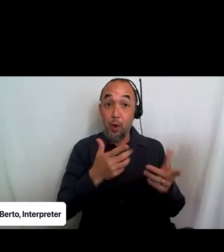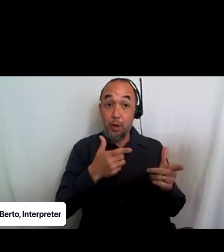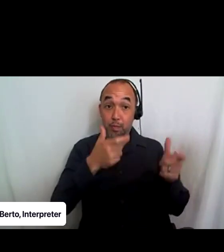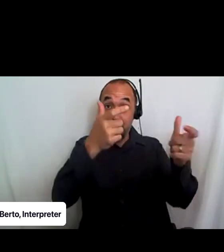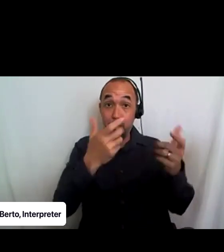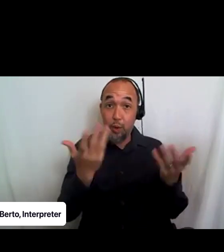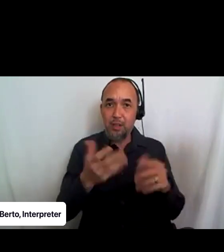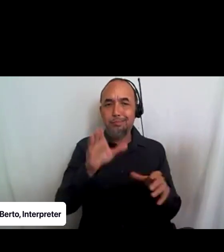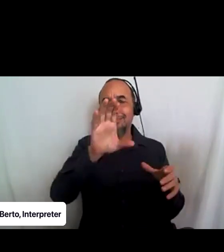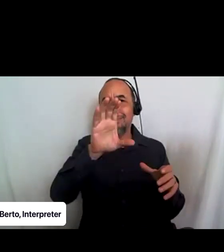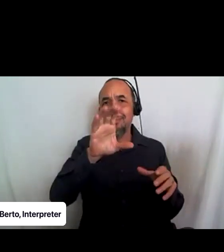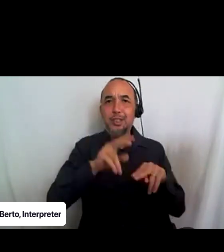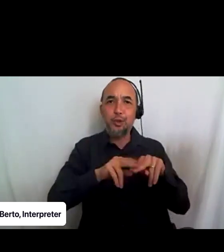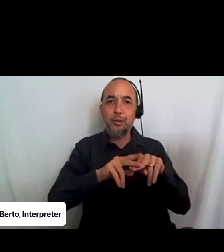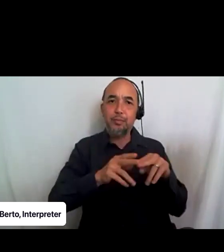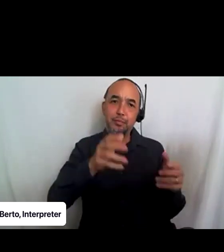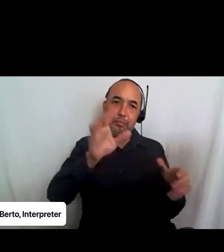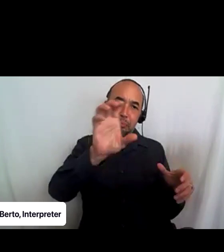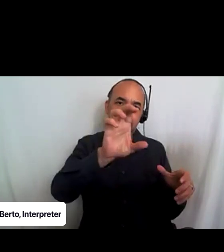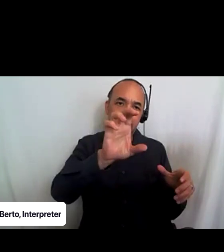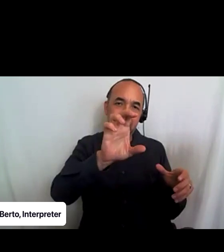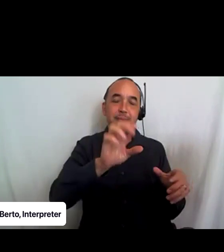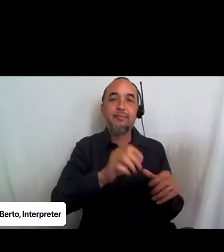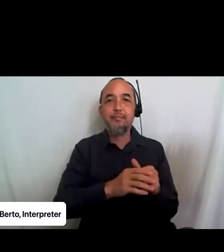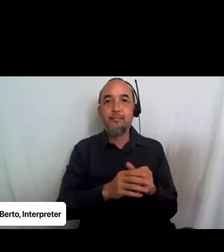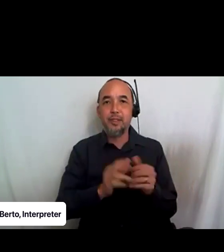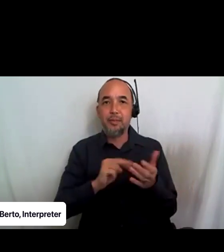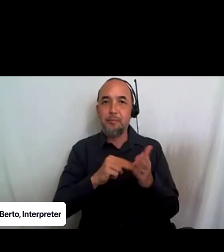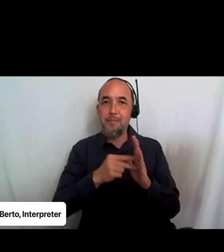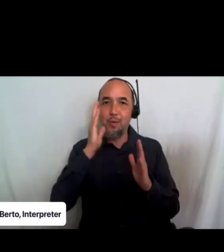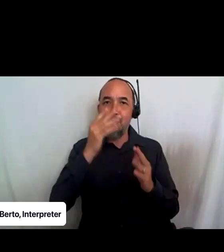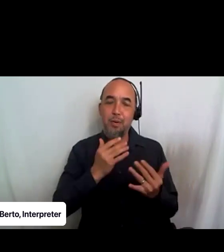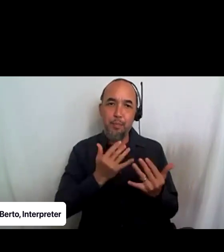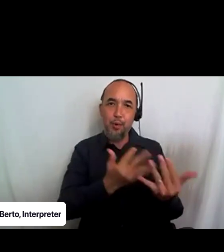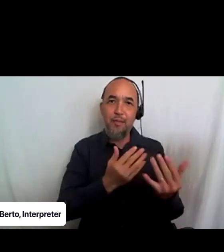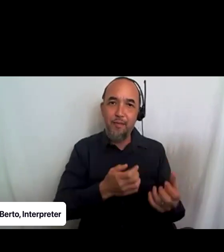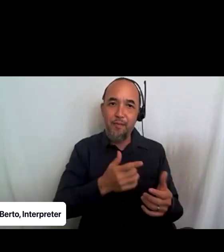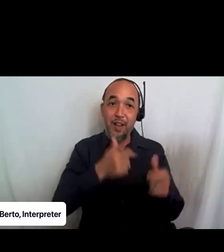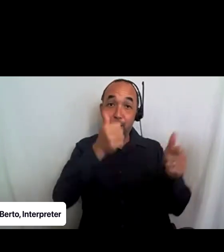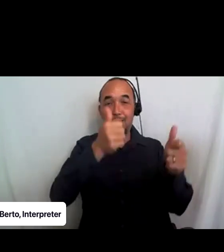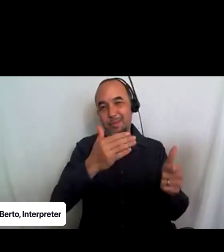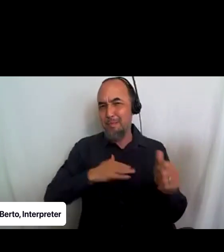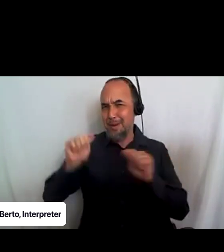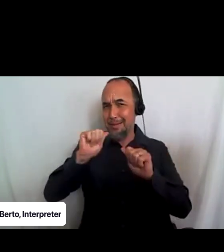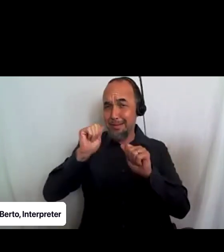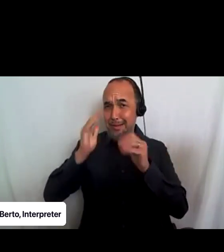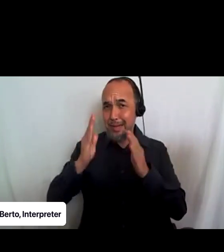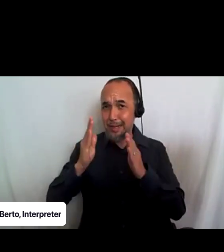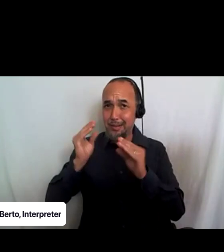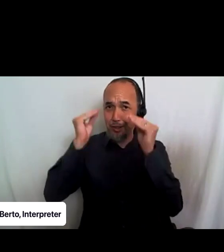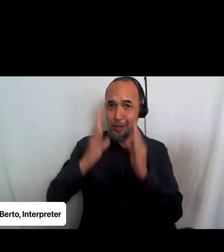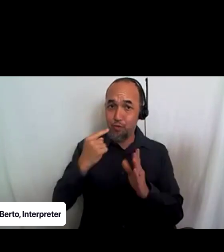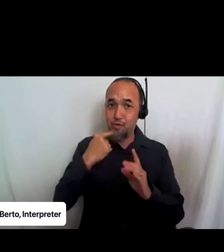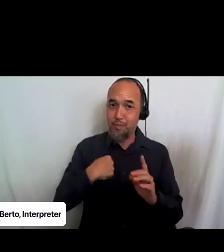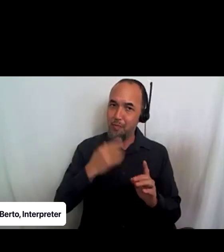salt to it, just so it will lower the boiling temperature, according to my science teacher, and it'll boil faster. So